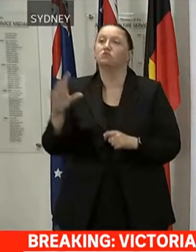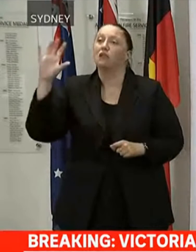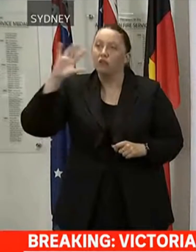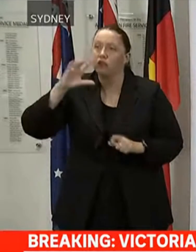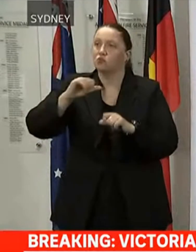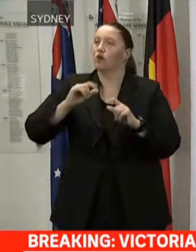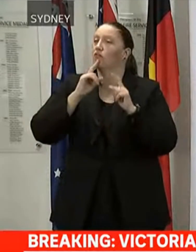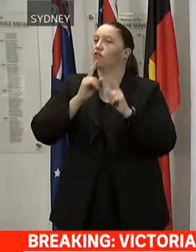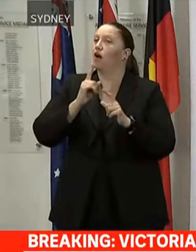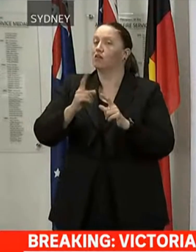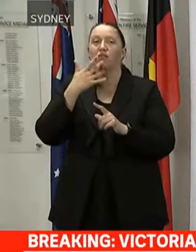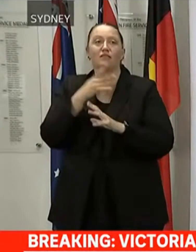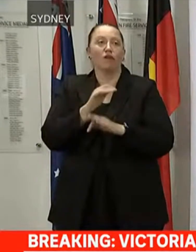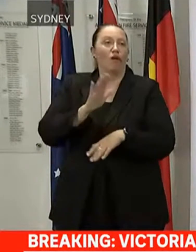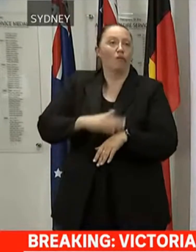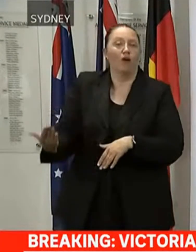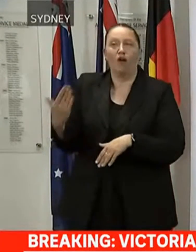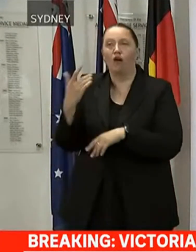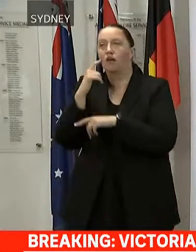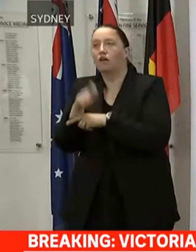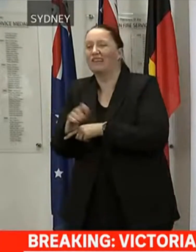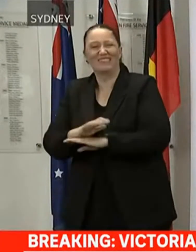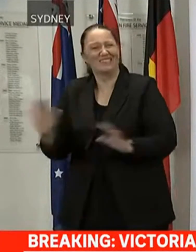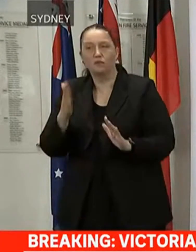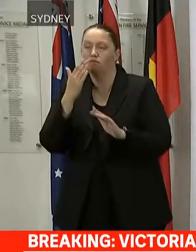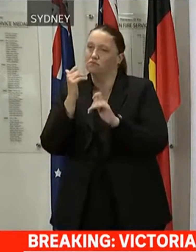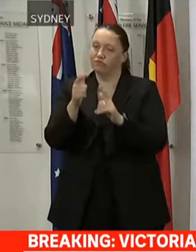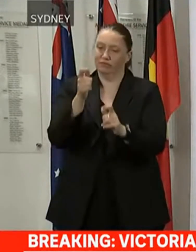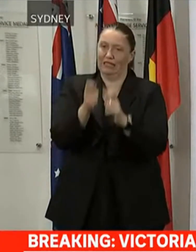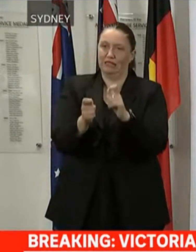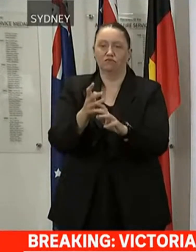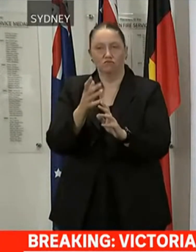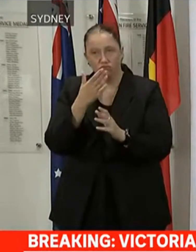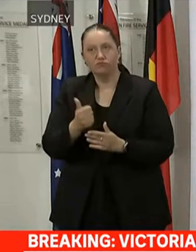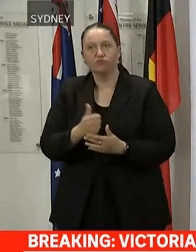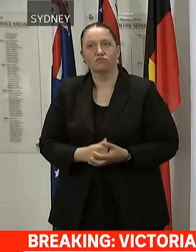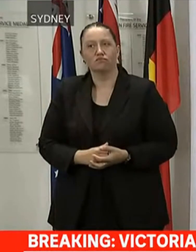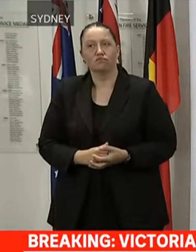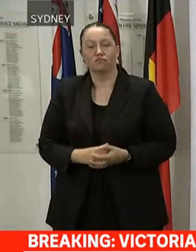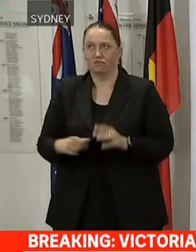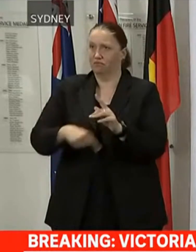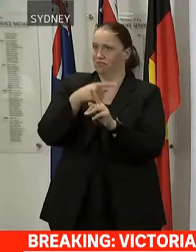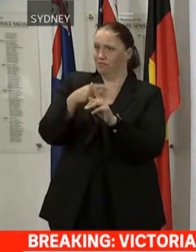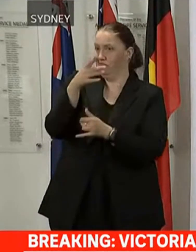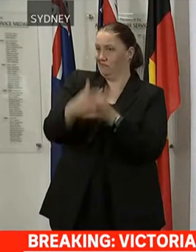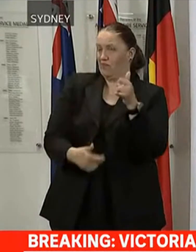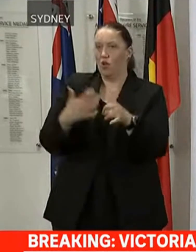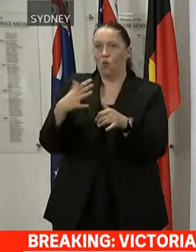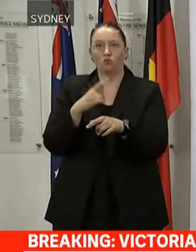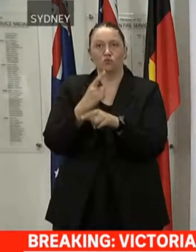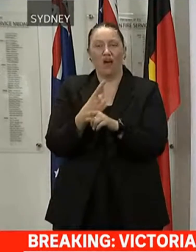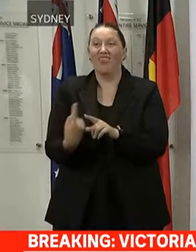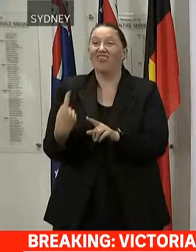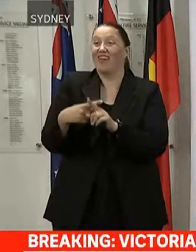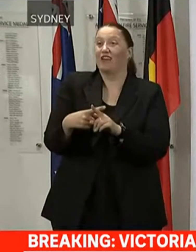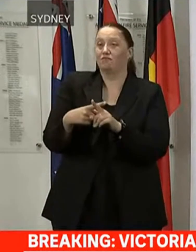to the advice we've given, but also to step up their rate of testing. Finally, I want to make comment, and the